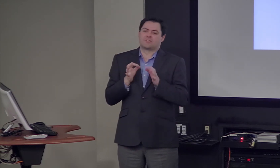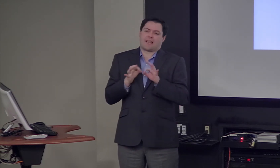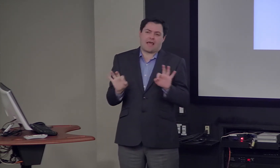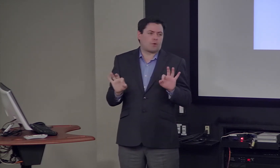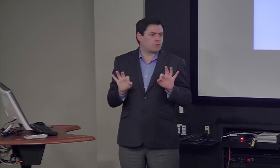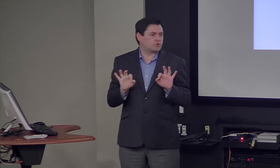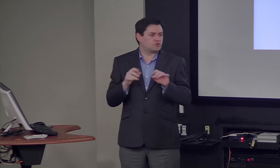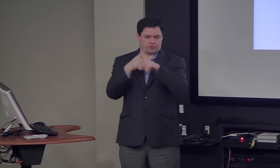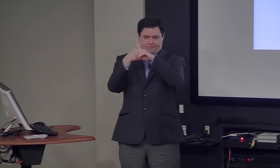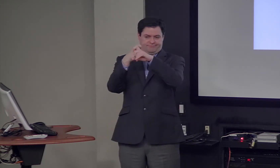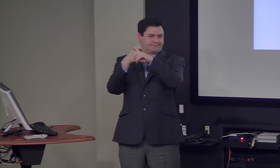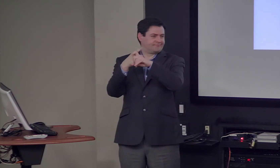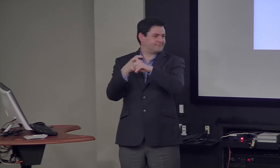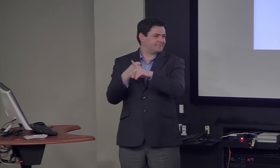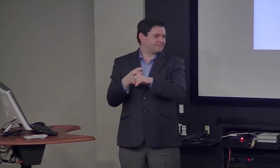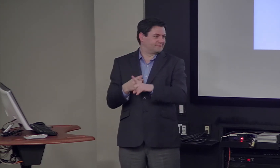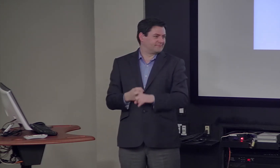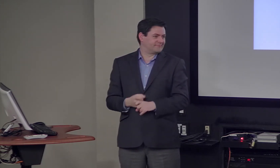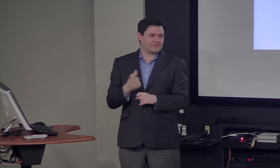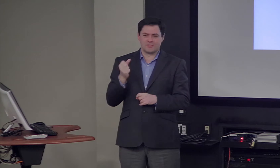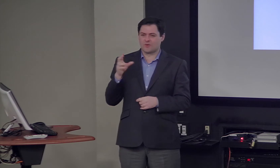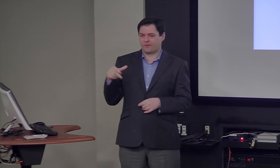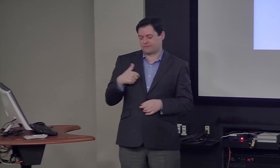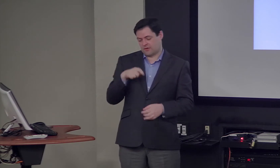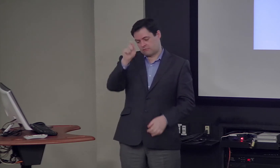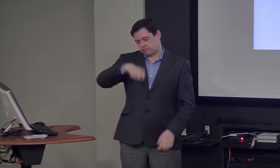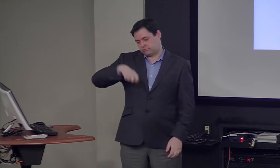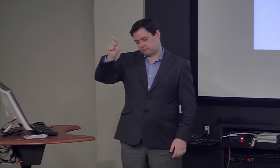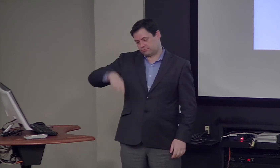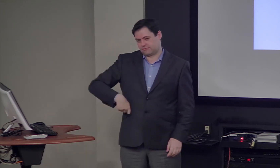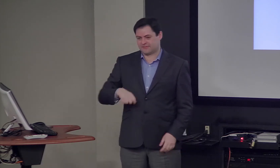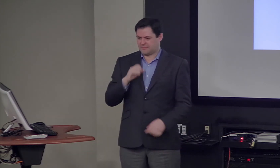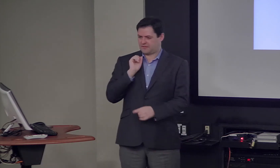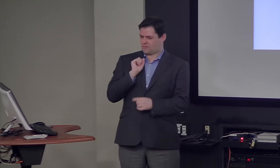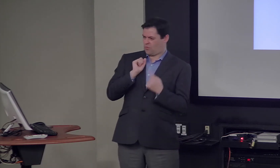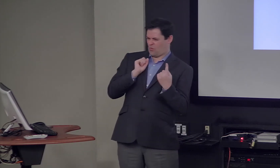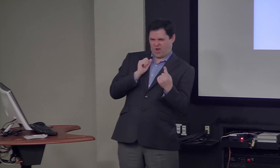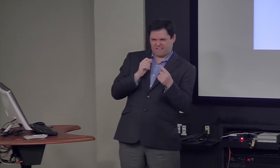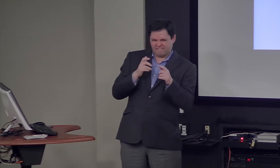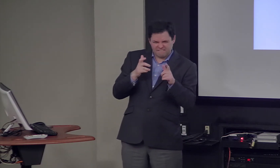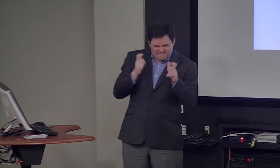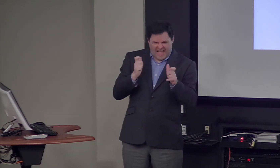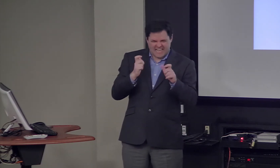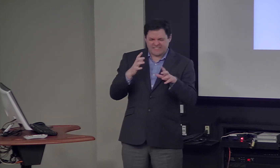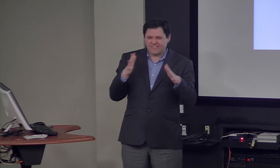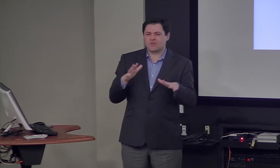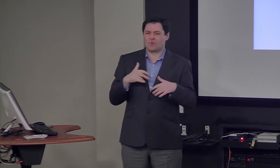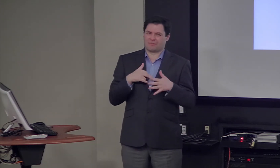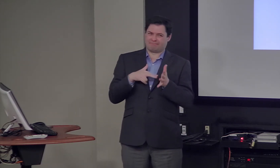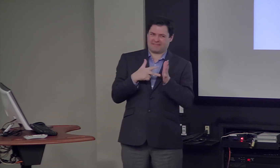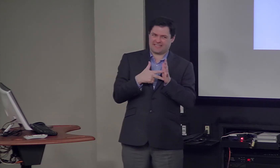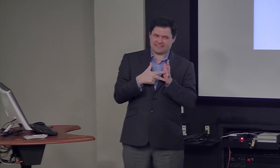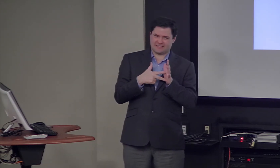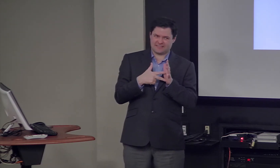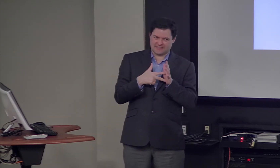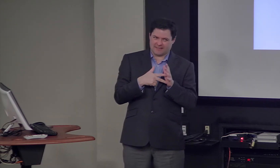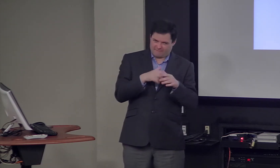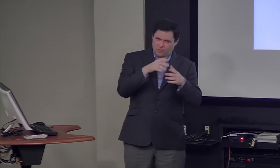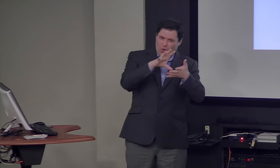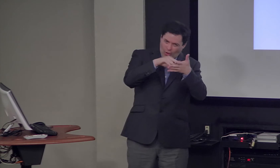quickly, and we came to realize that that person's first language was a character-based language, and so that's why they were able to move much